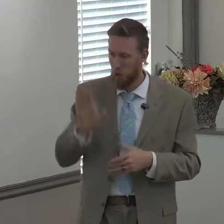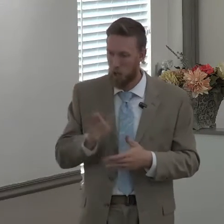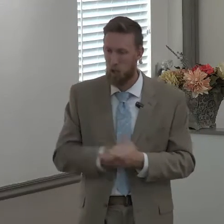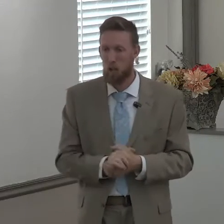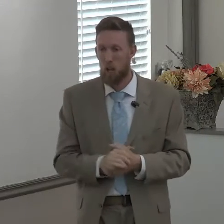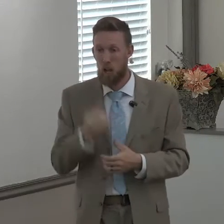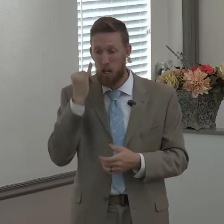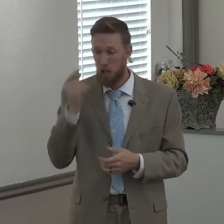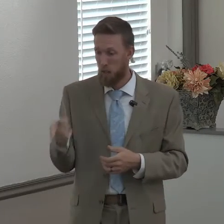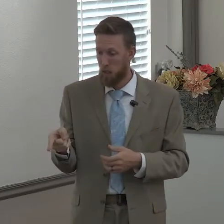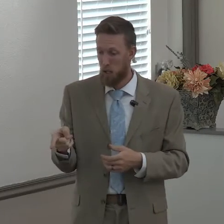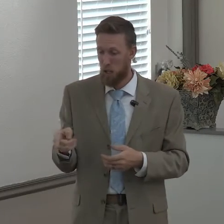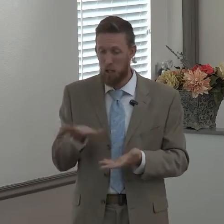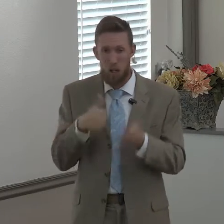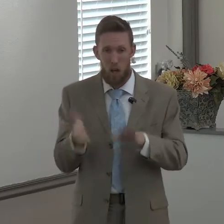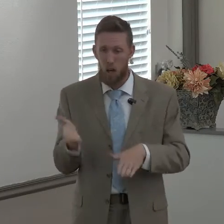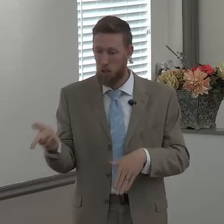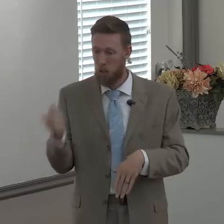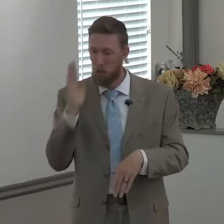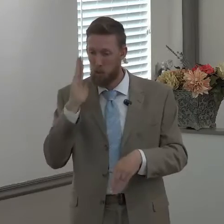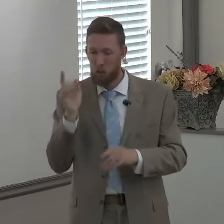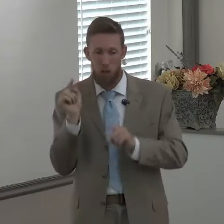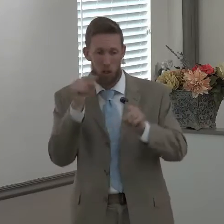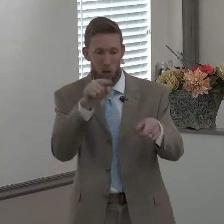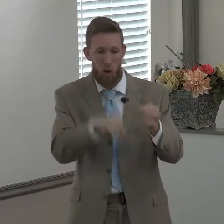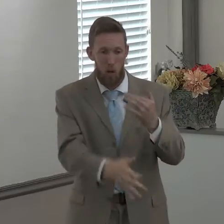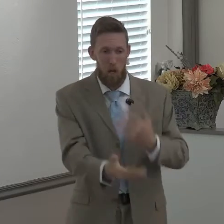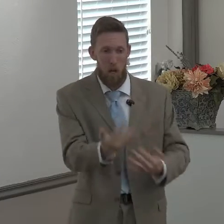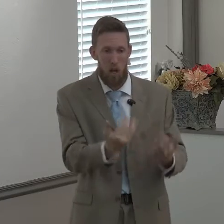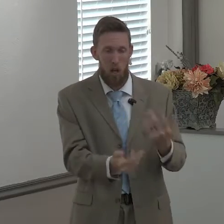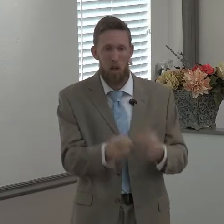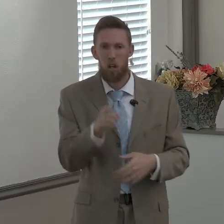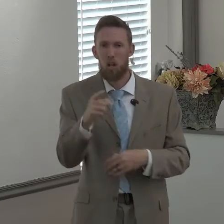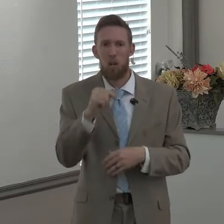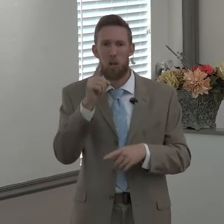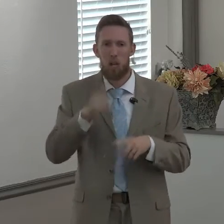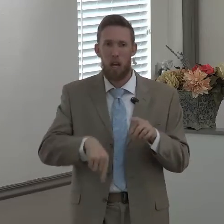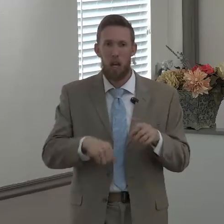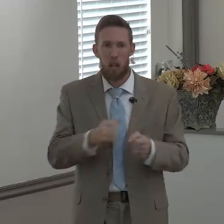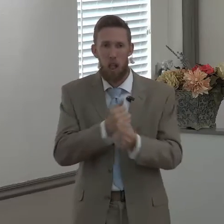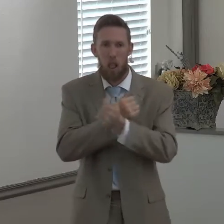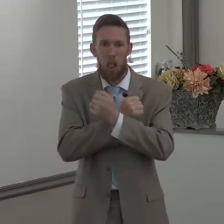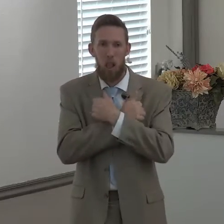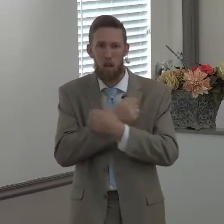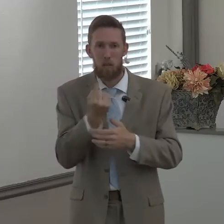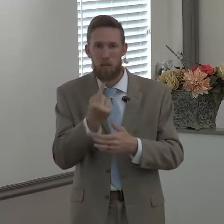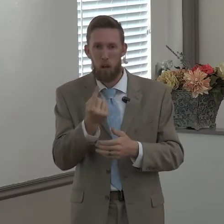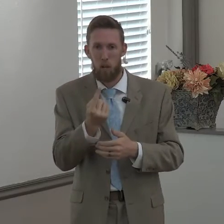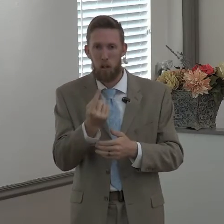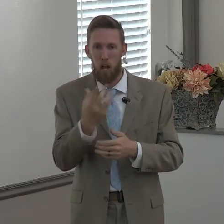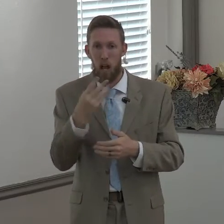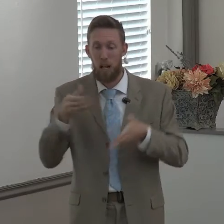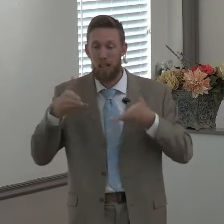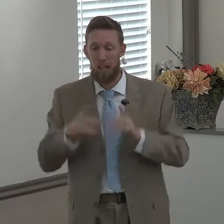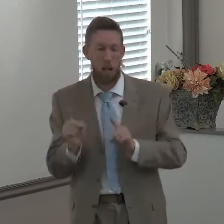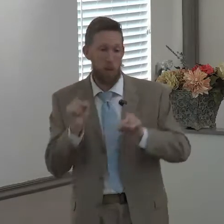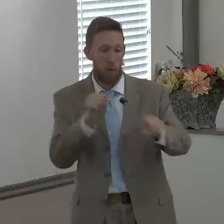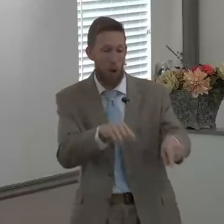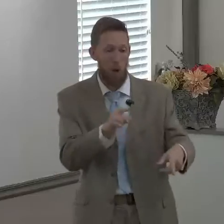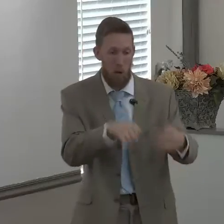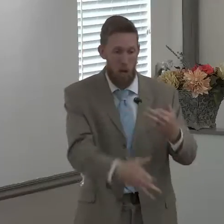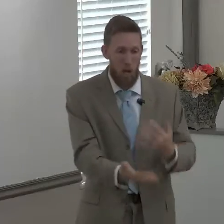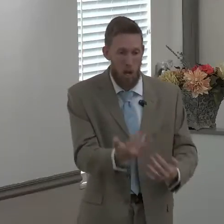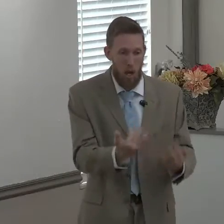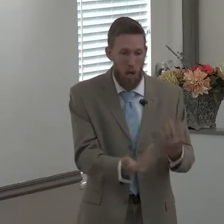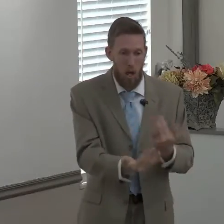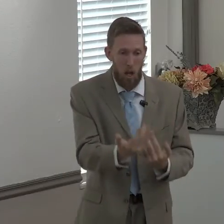And he knew that Bob didn't know the Lord, and Bob comes to the end of his life, he goes to hell. Let me tell you